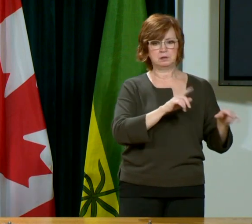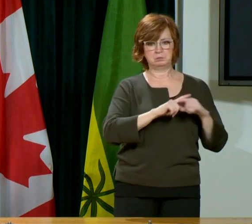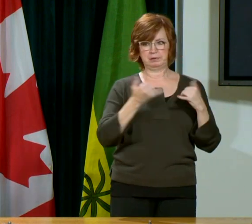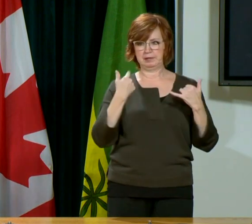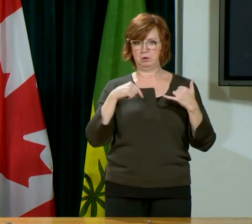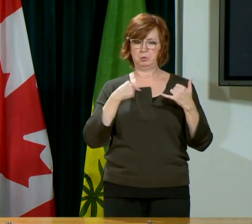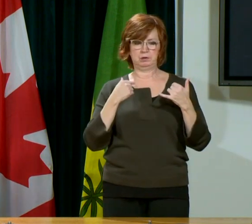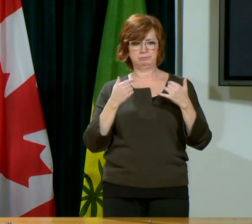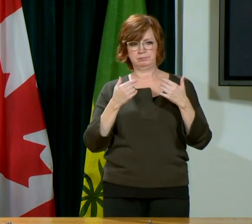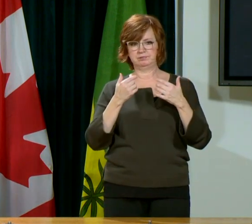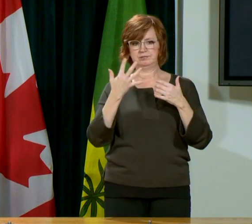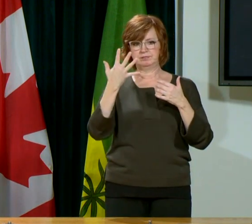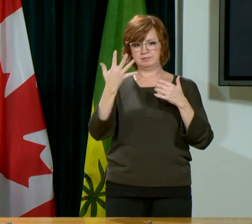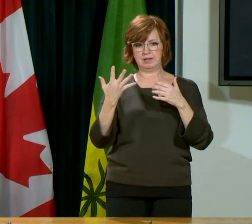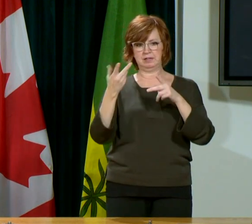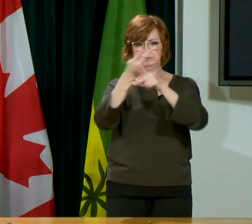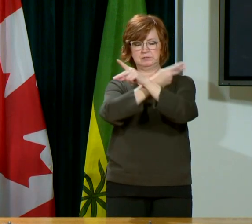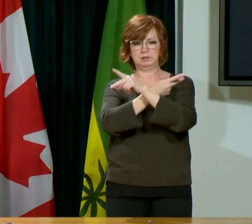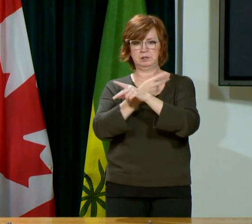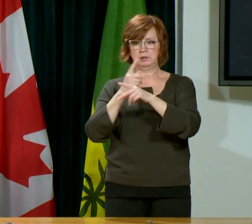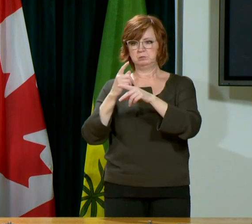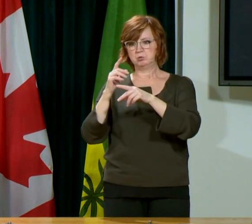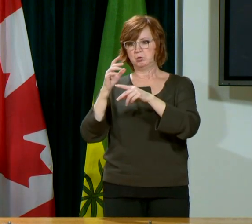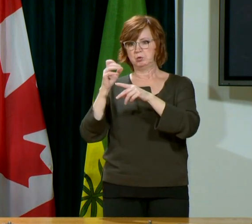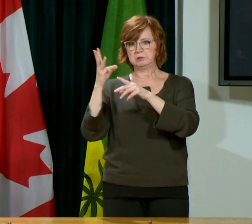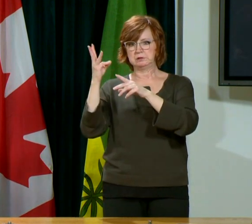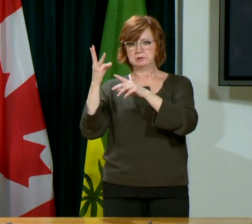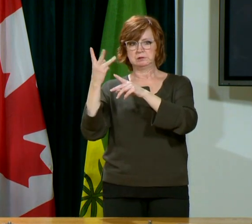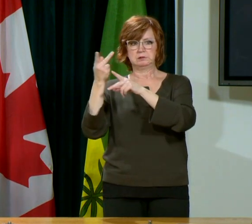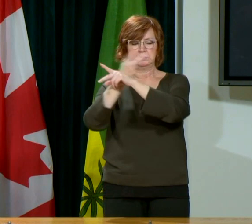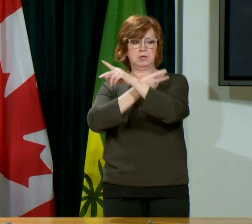order is over and on top of that.